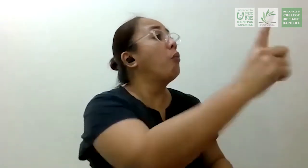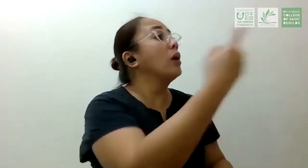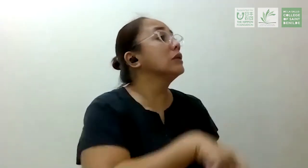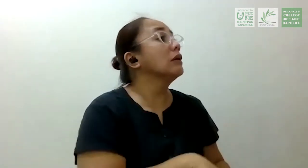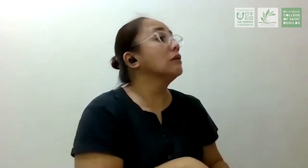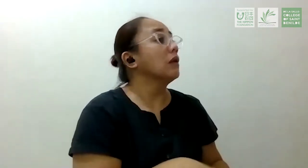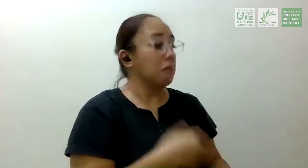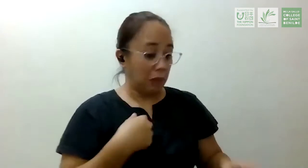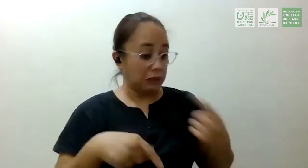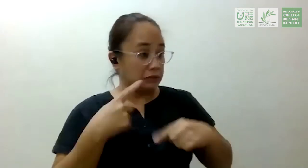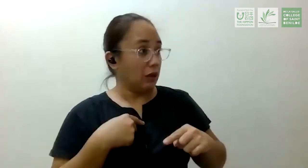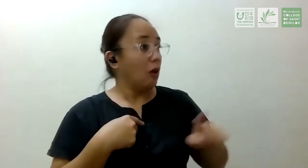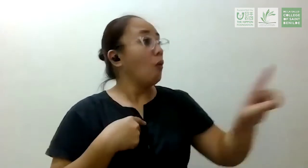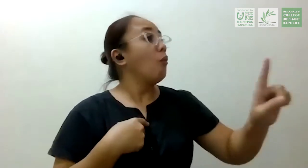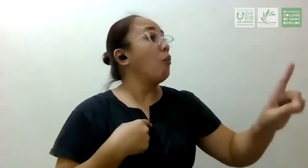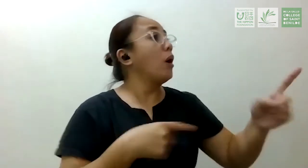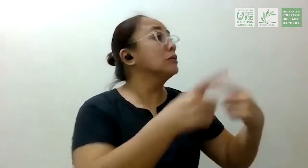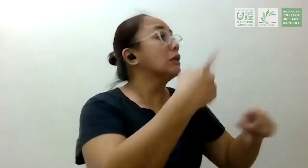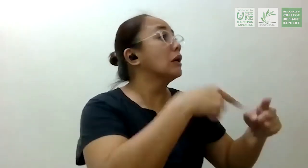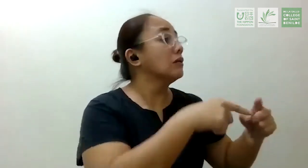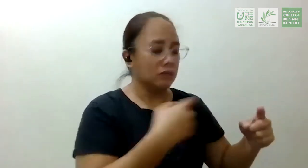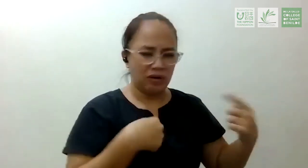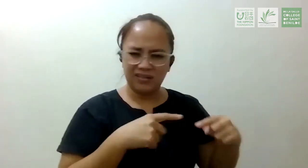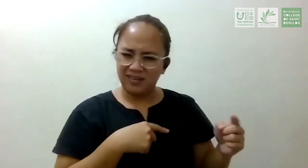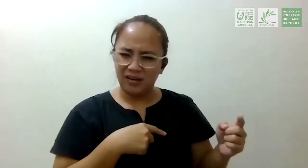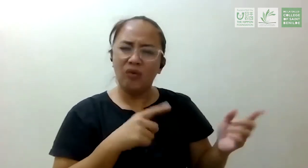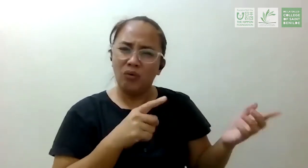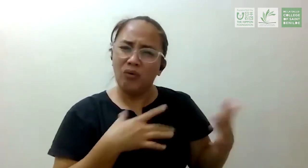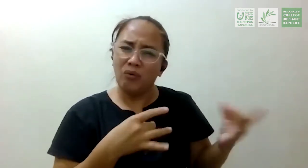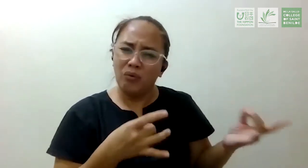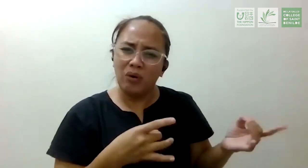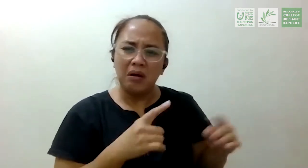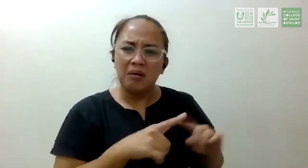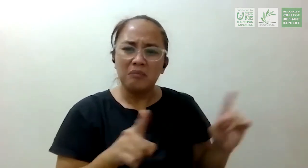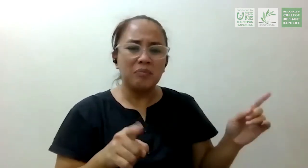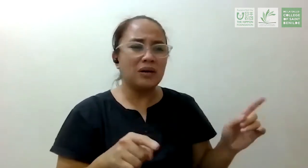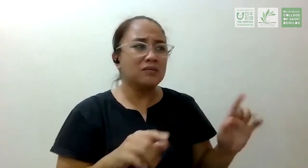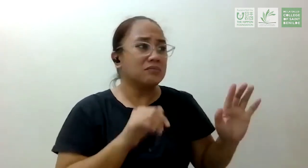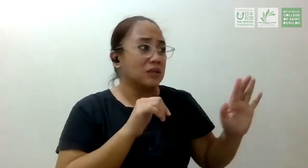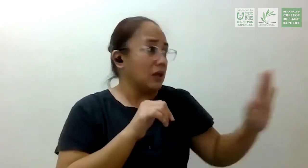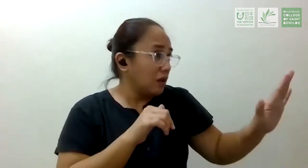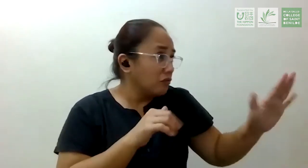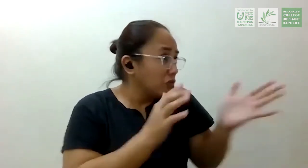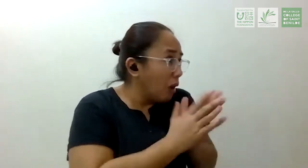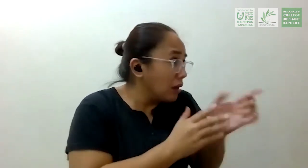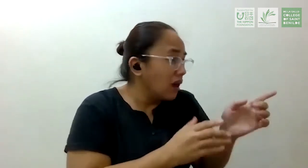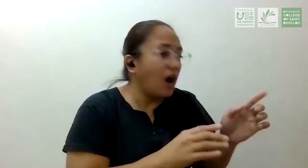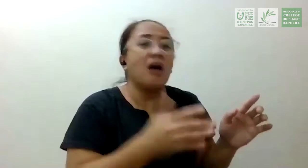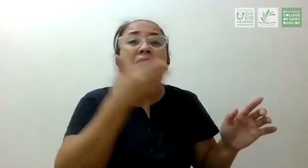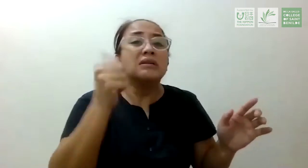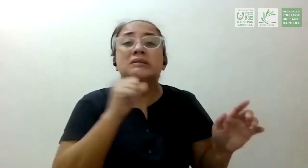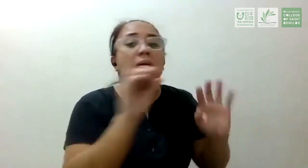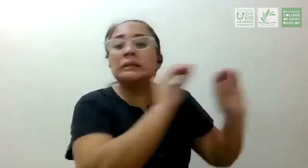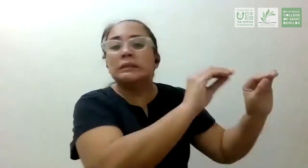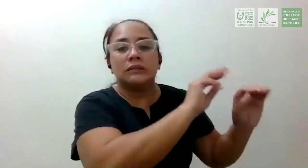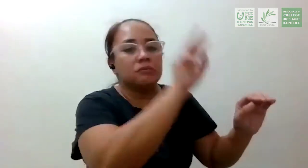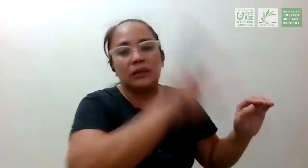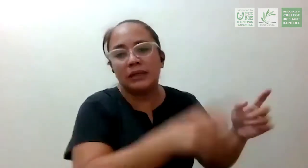What's your sign for this? Oh, that's interesting. Because you're not teaching Manila signs when you do that.